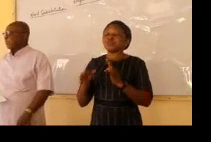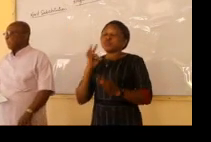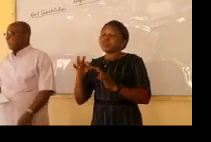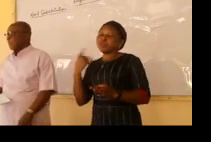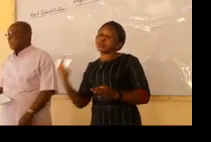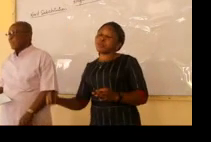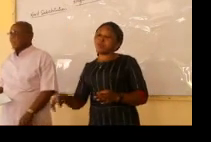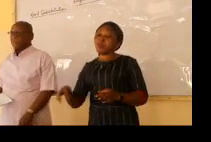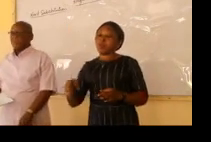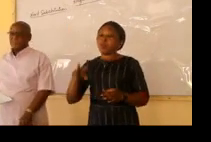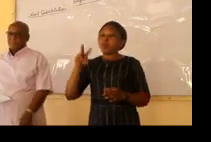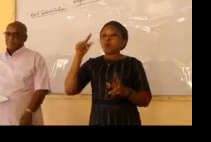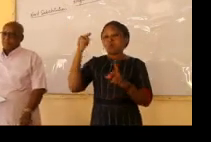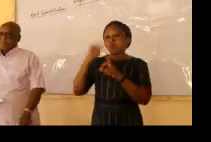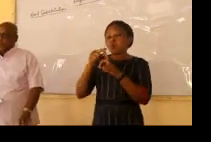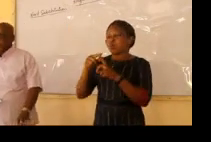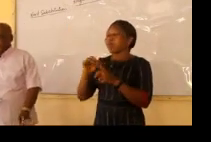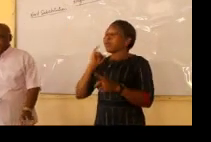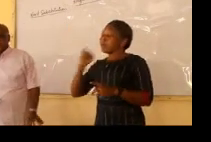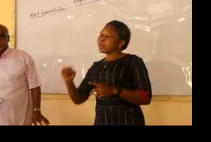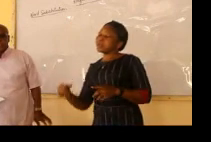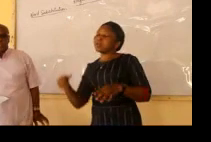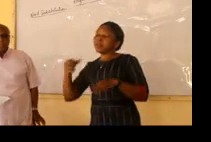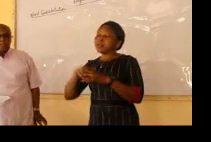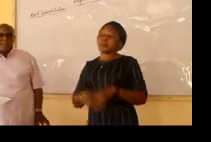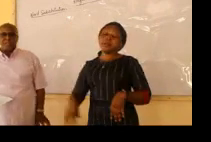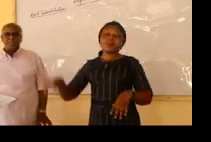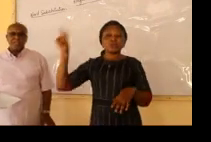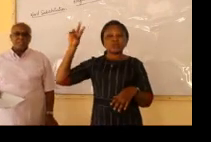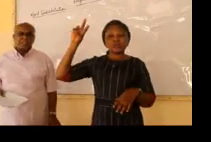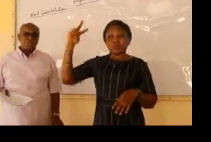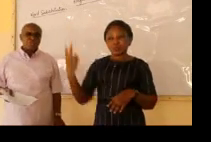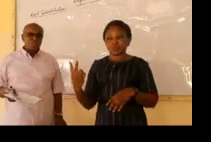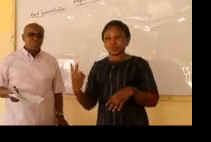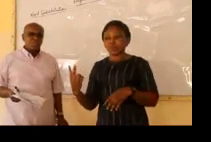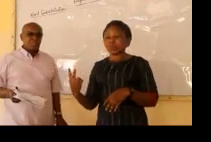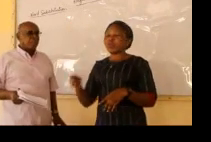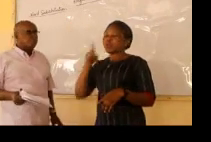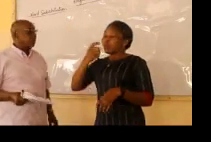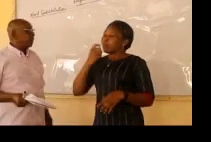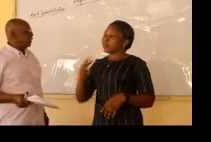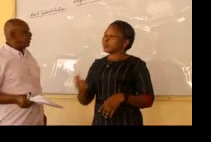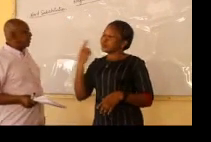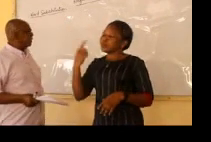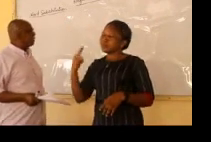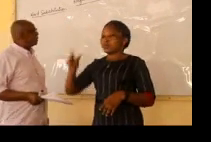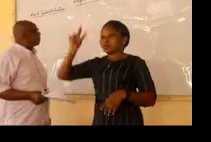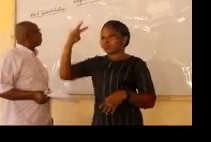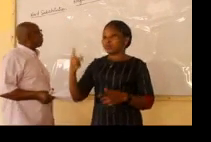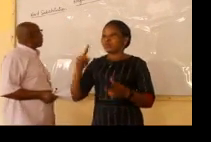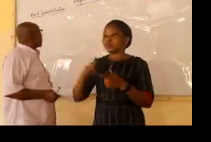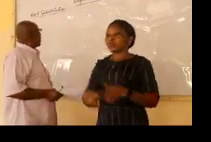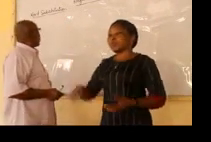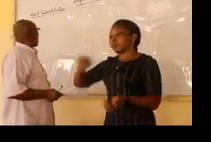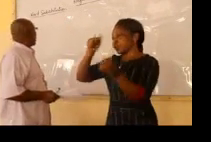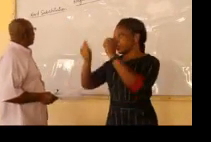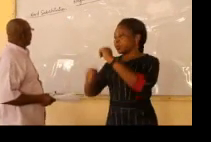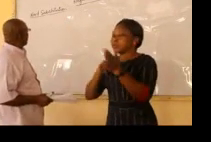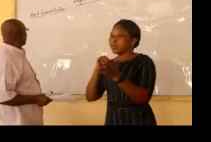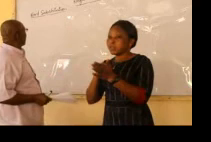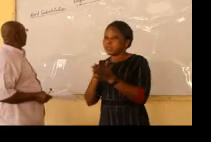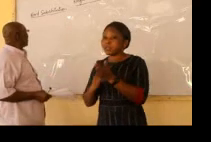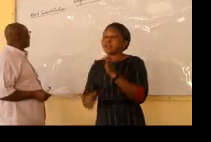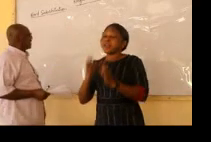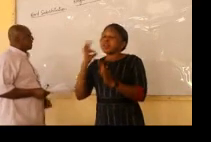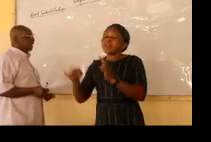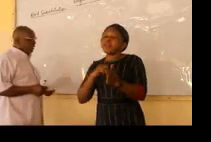word is in plural form, you must use a plural to replace it. If the word